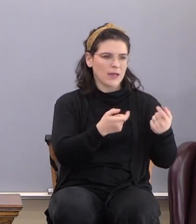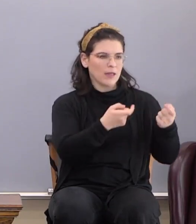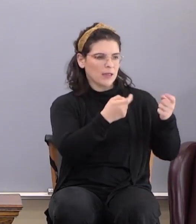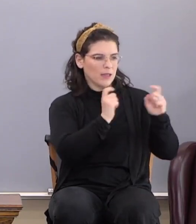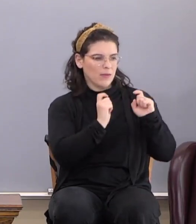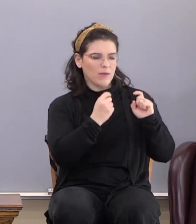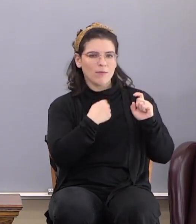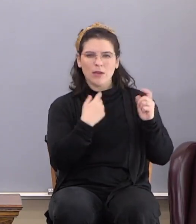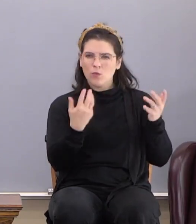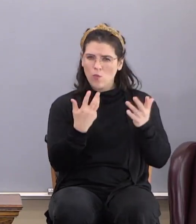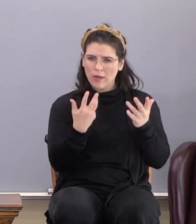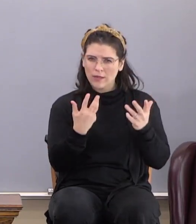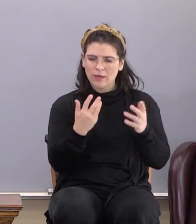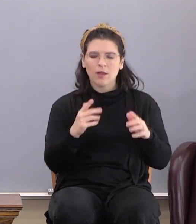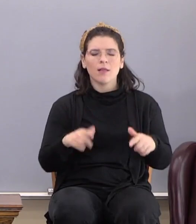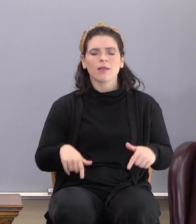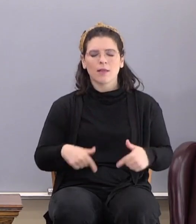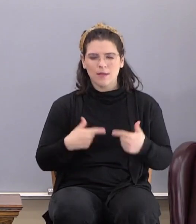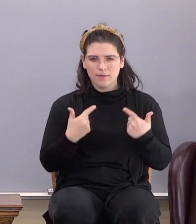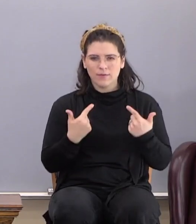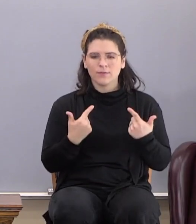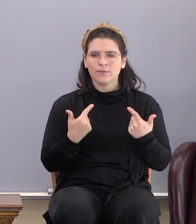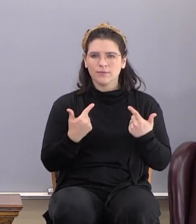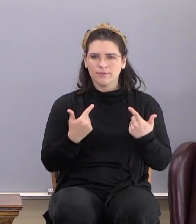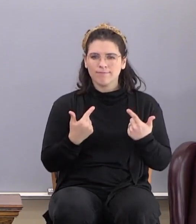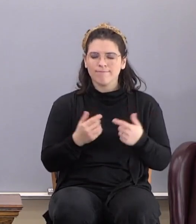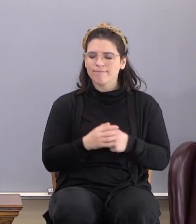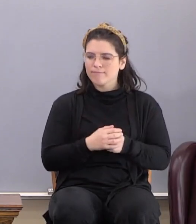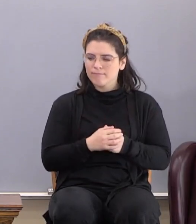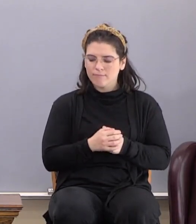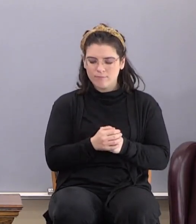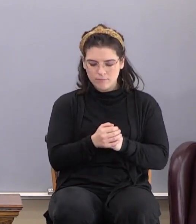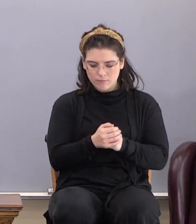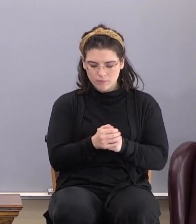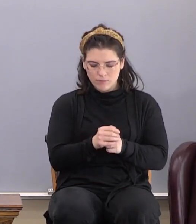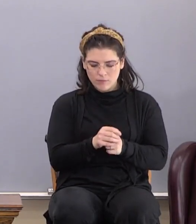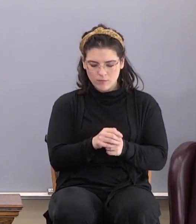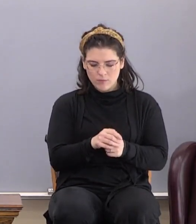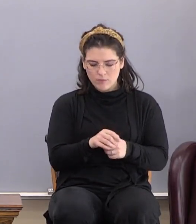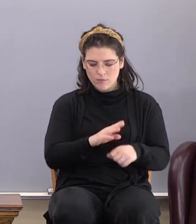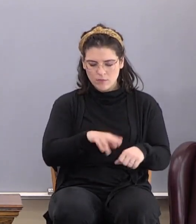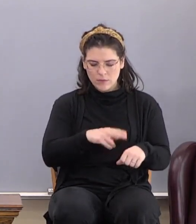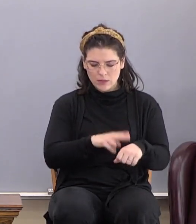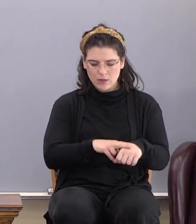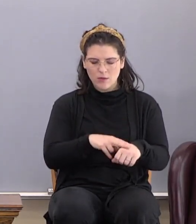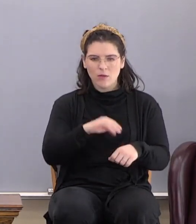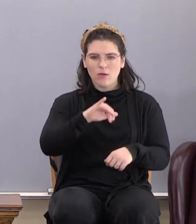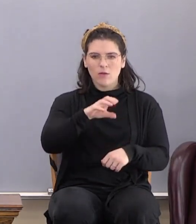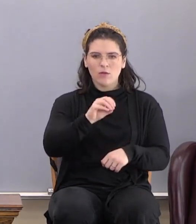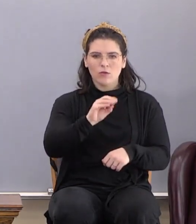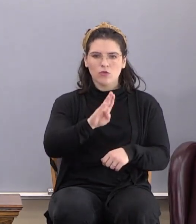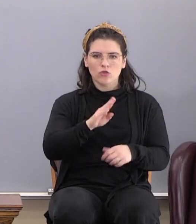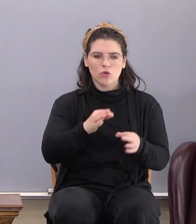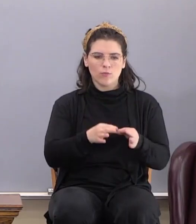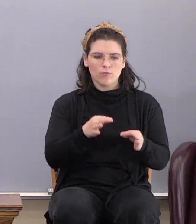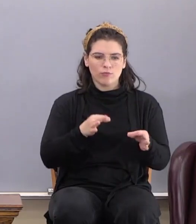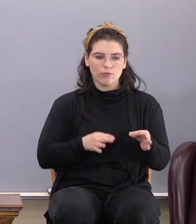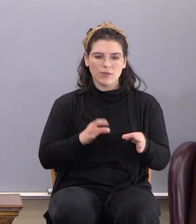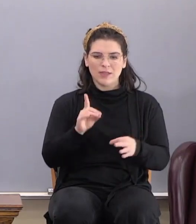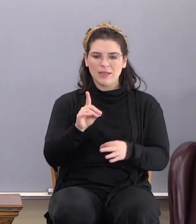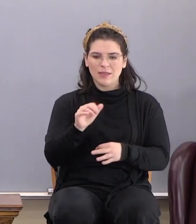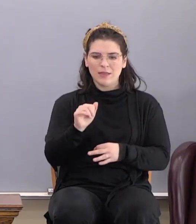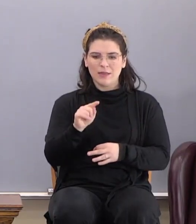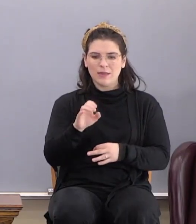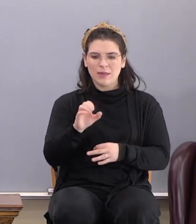me what? Life. So even, and of course, Job predates the majority of the